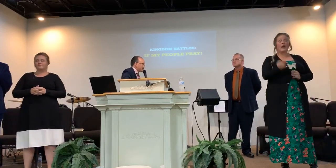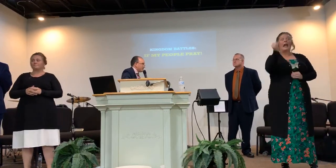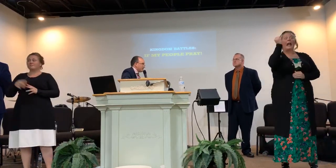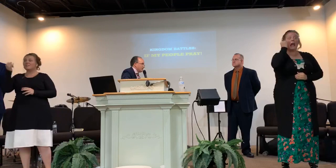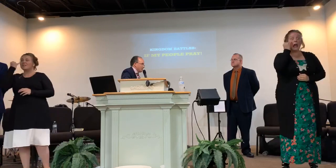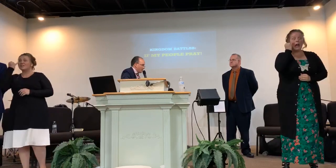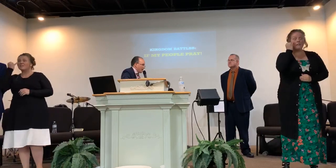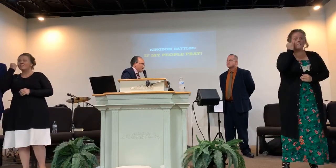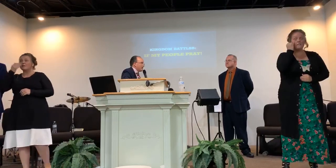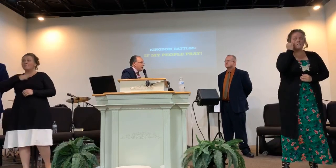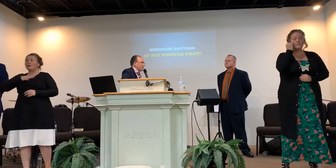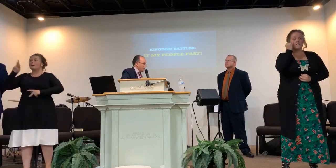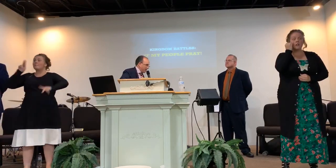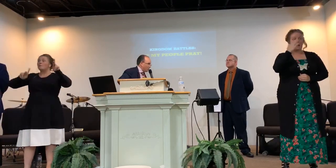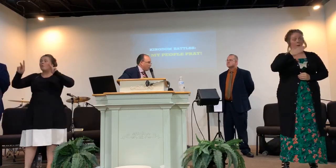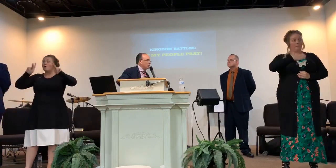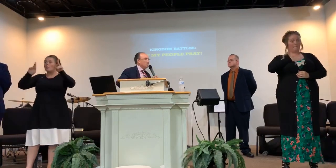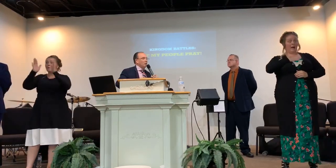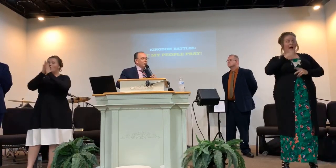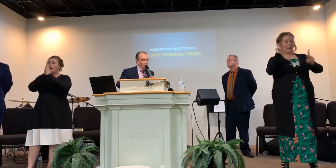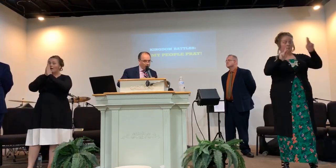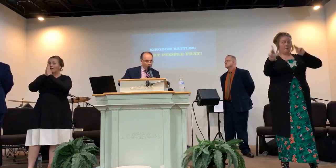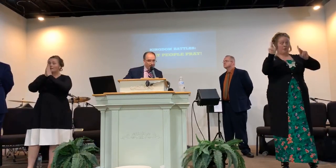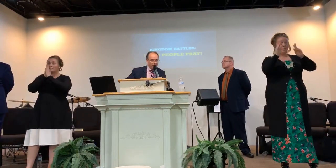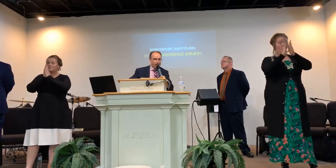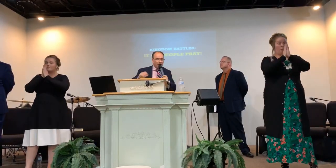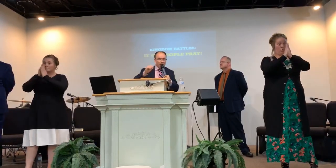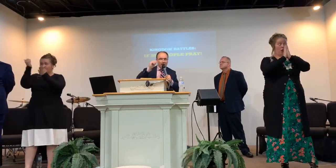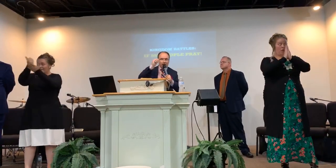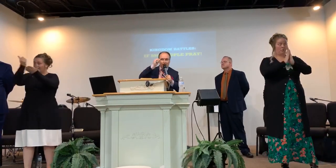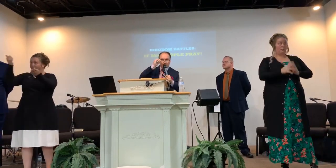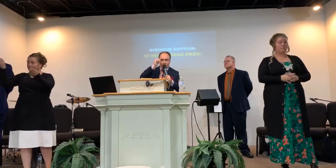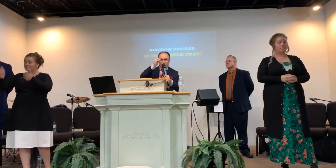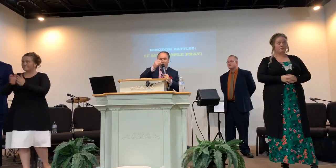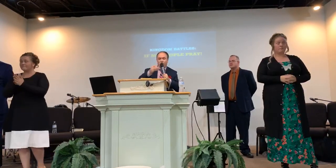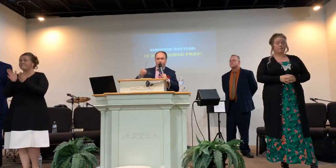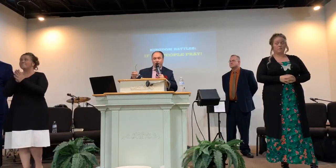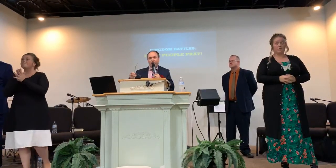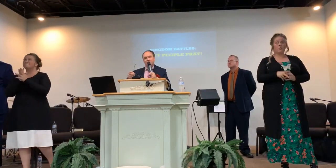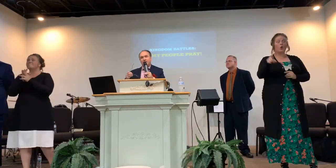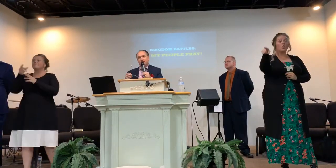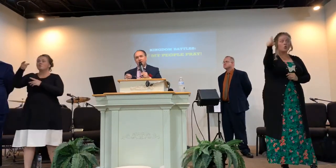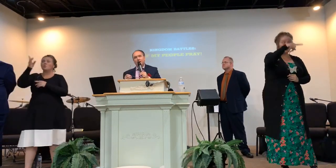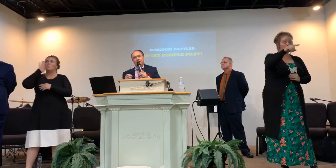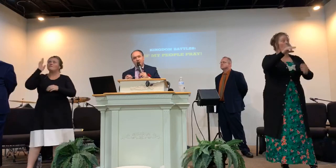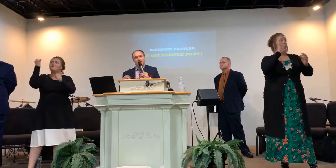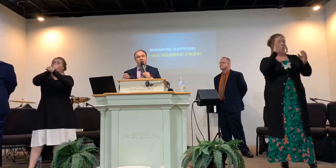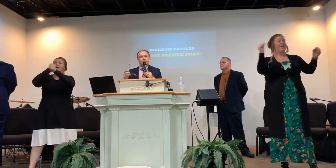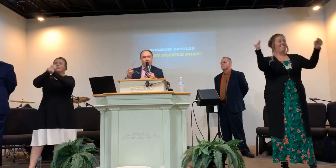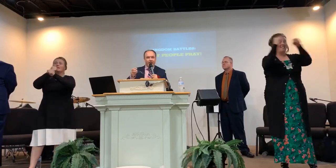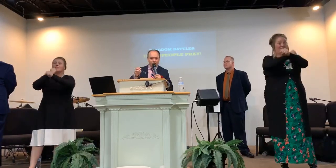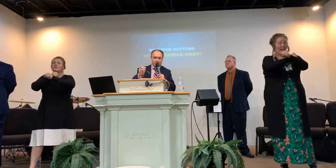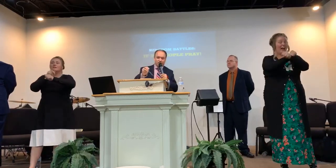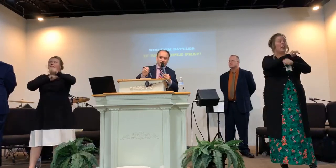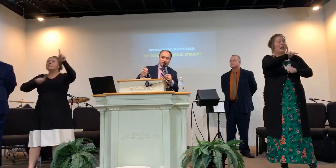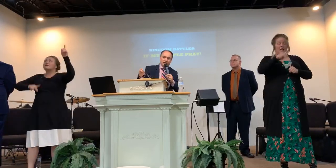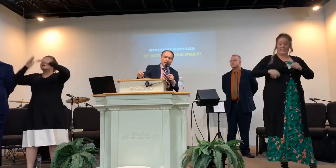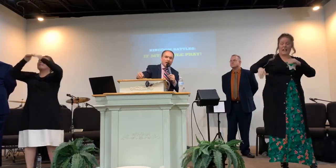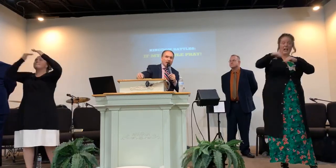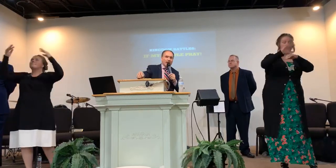If my people pray, you will fight kingdom